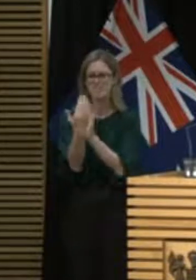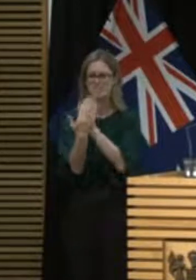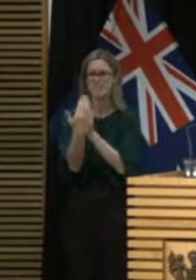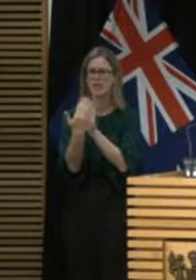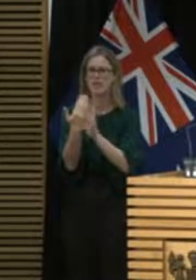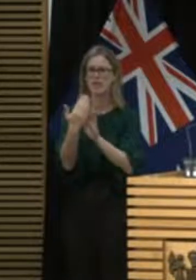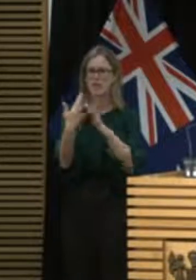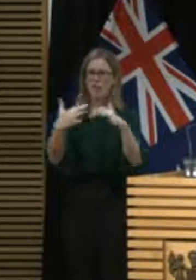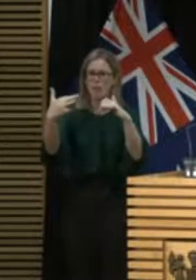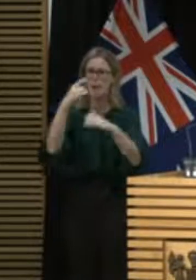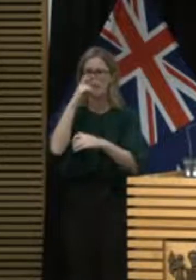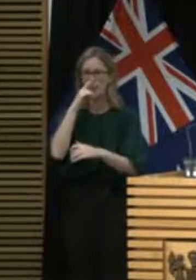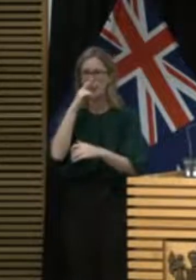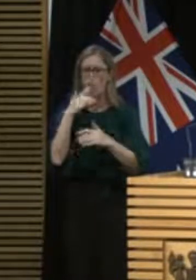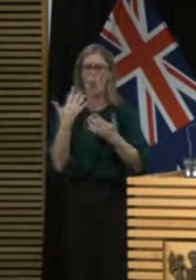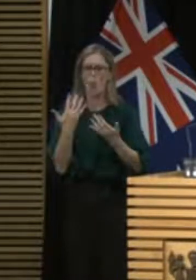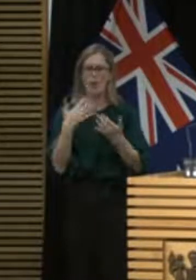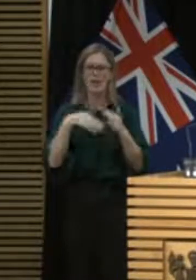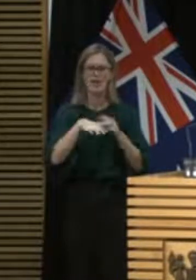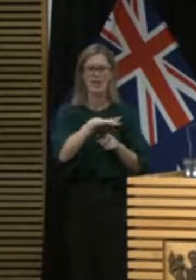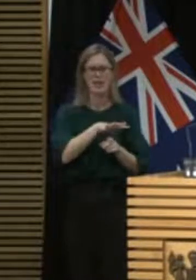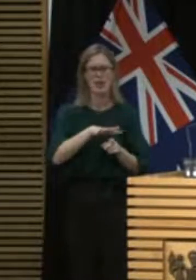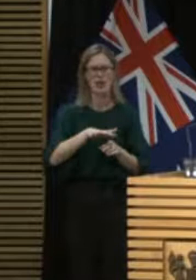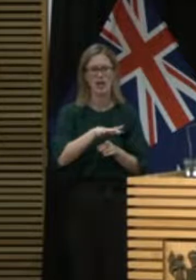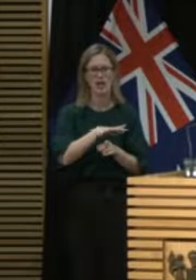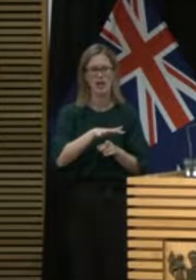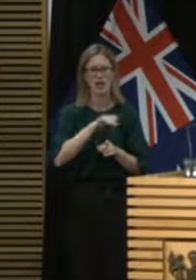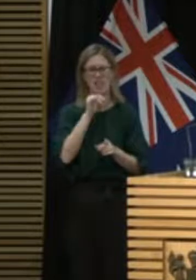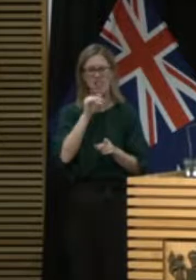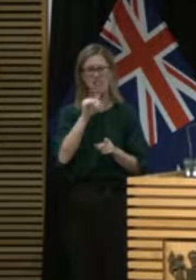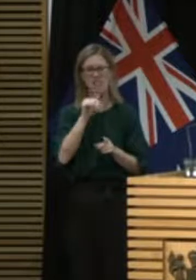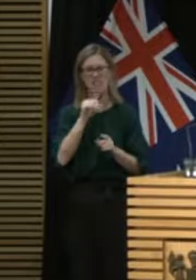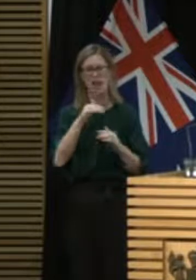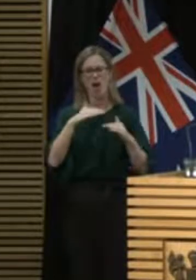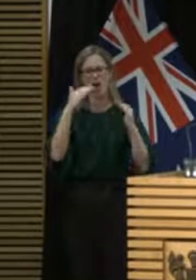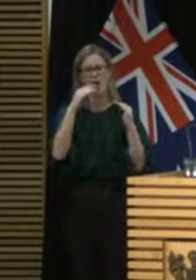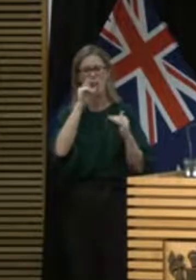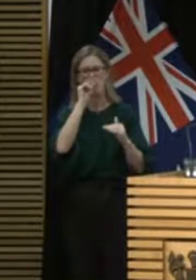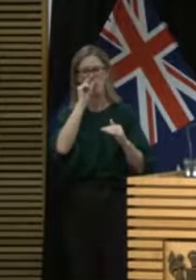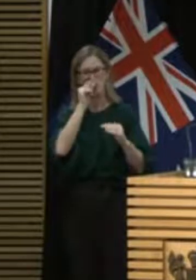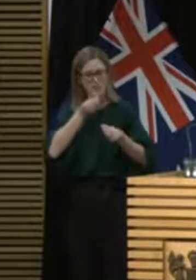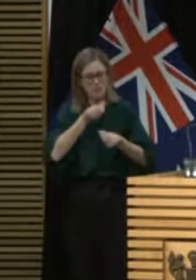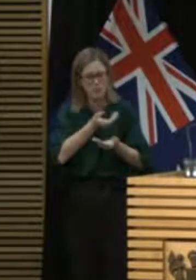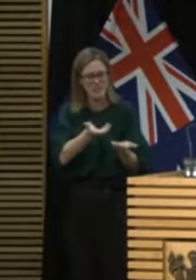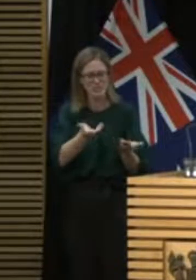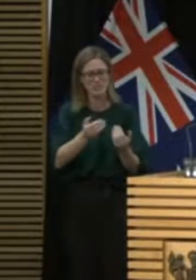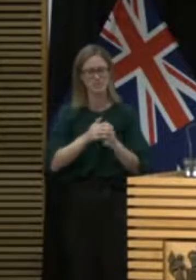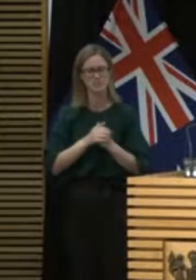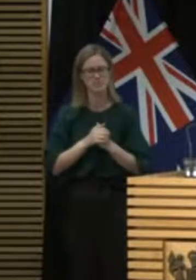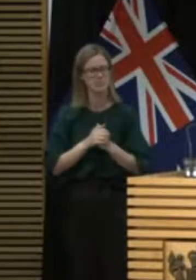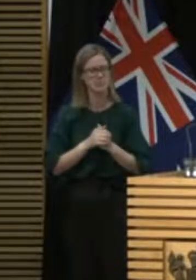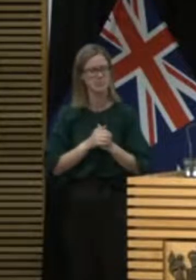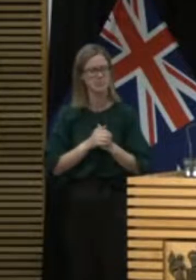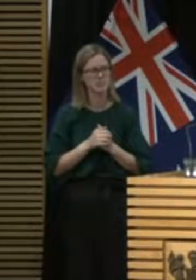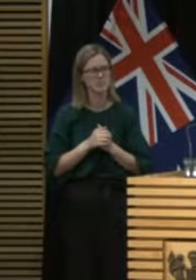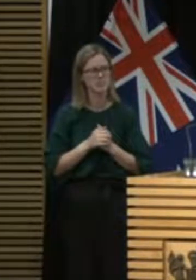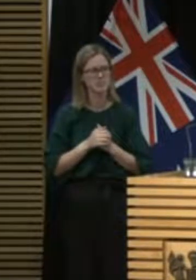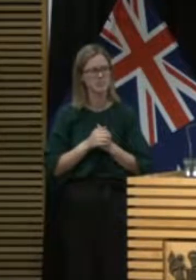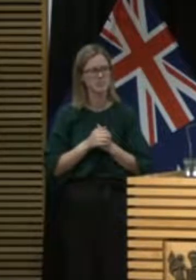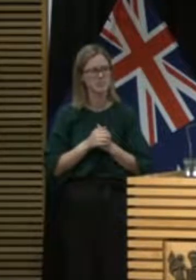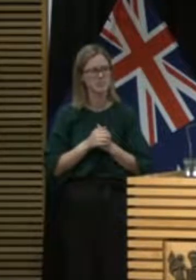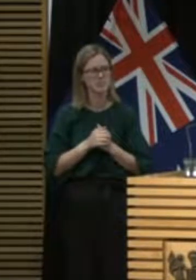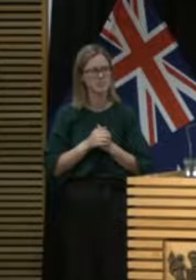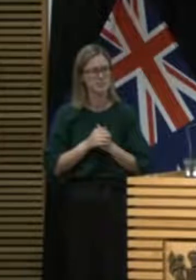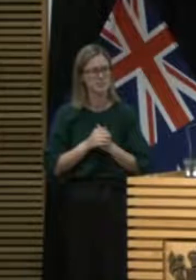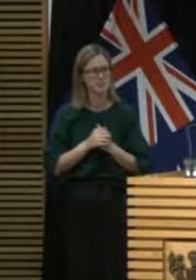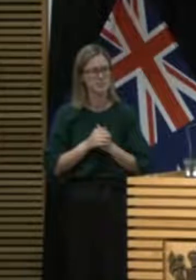public and in settings where there is a high likelihood of transmission. There's a low likelihood of